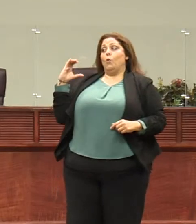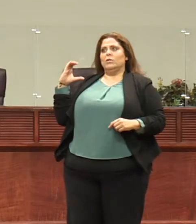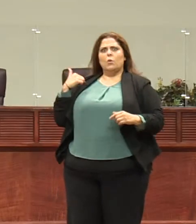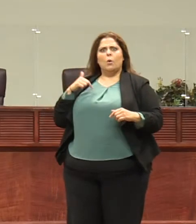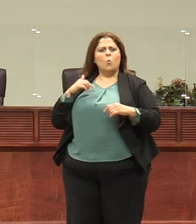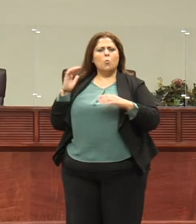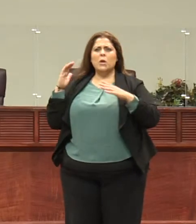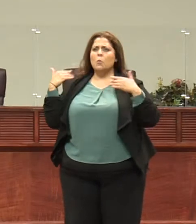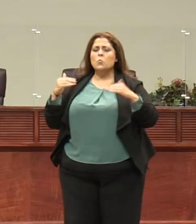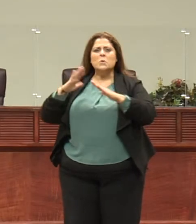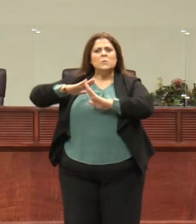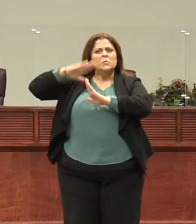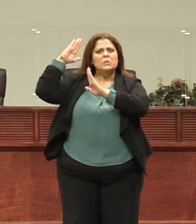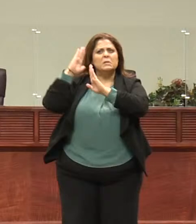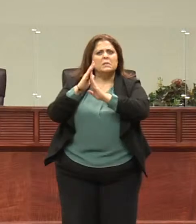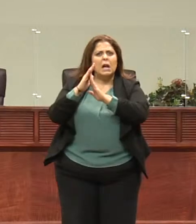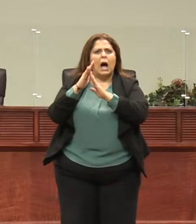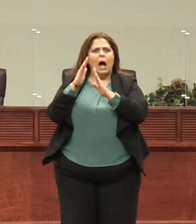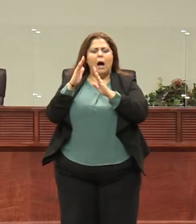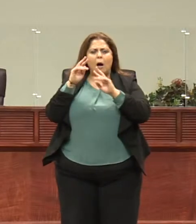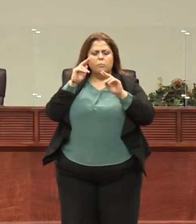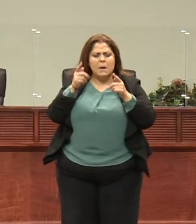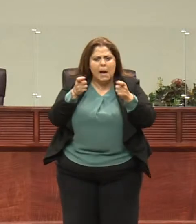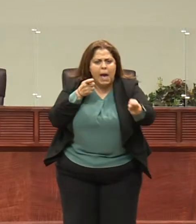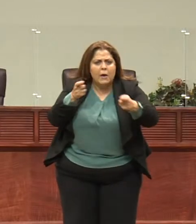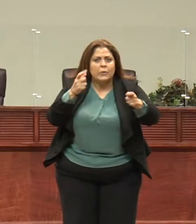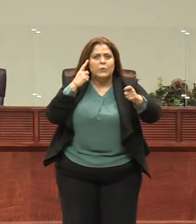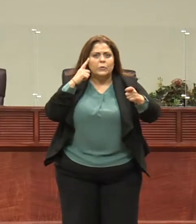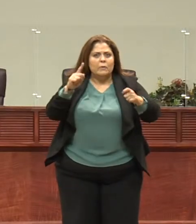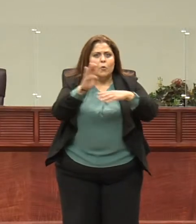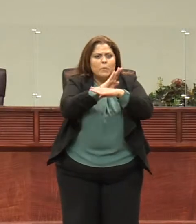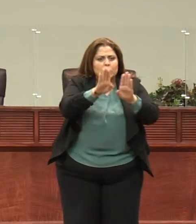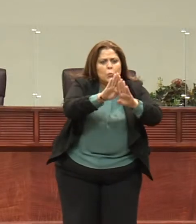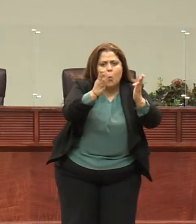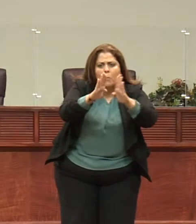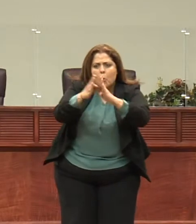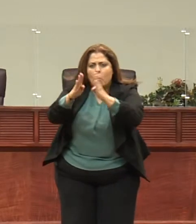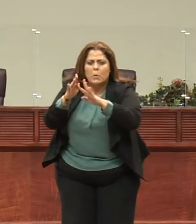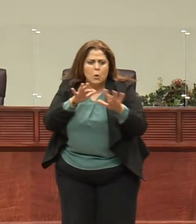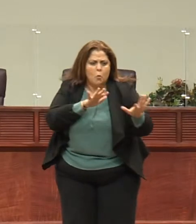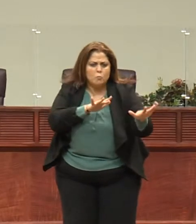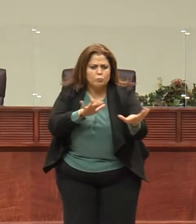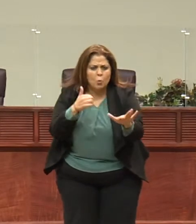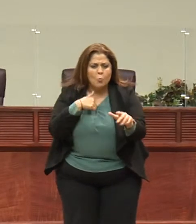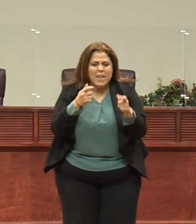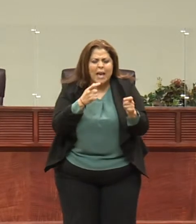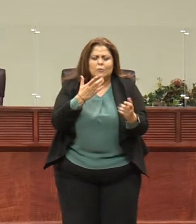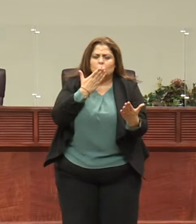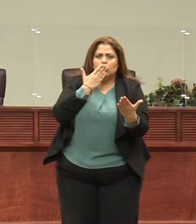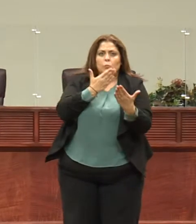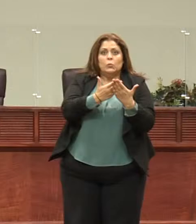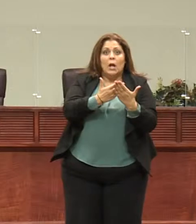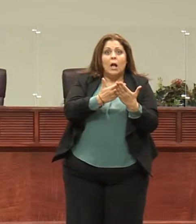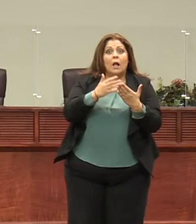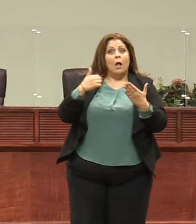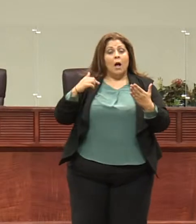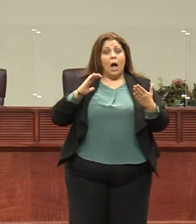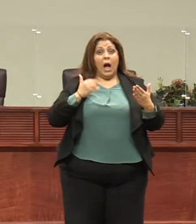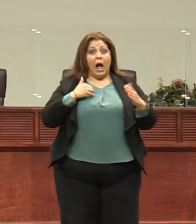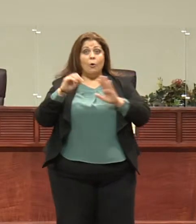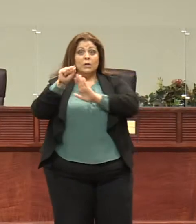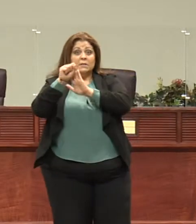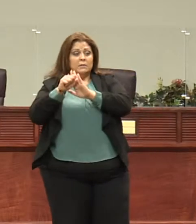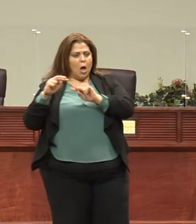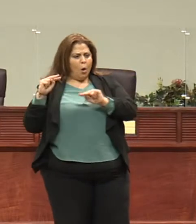our businesses safely reopened. You may recall that we were an example around the nation and around the world where we had